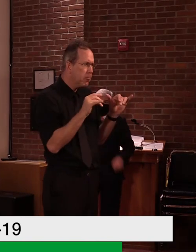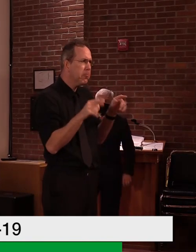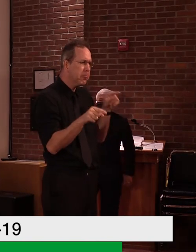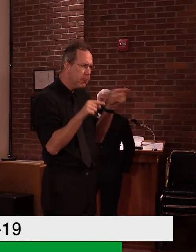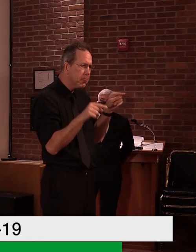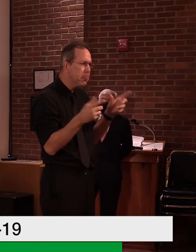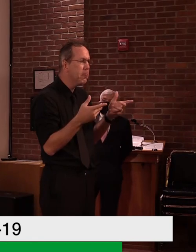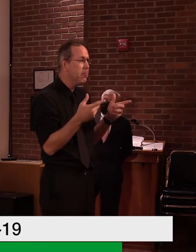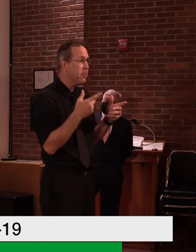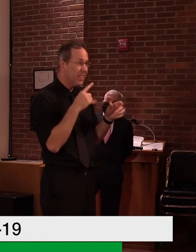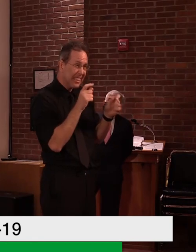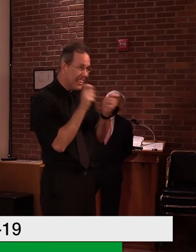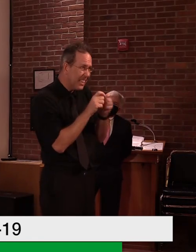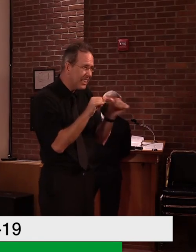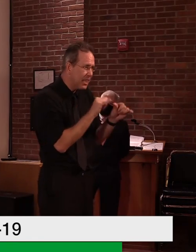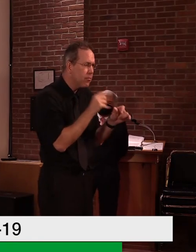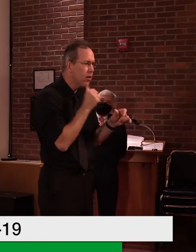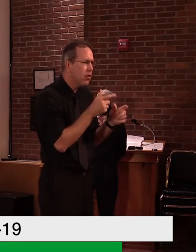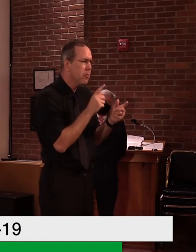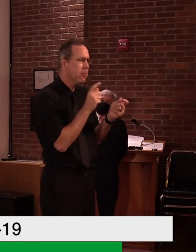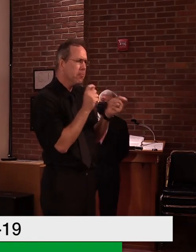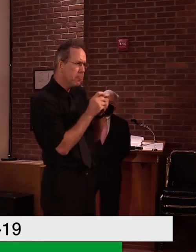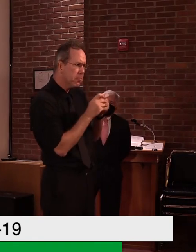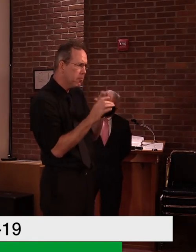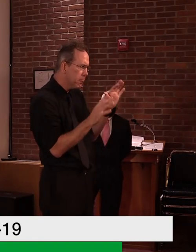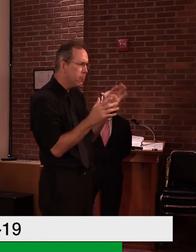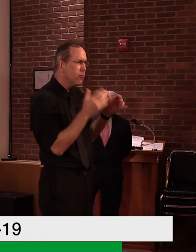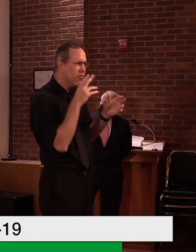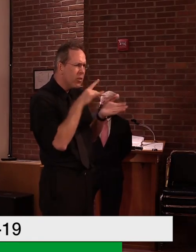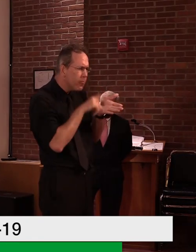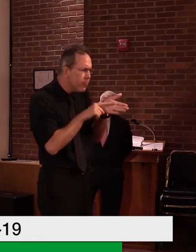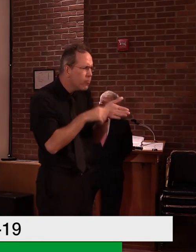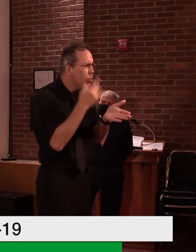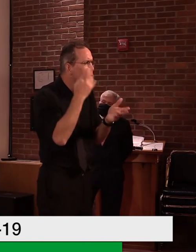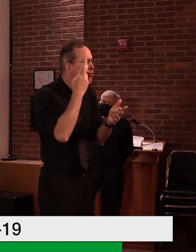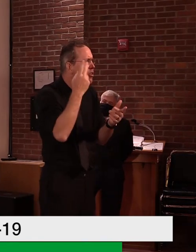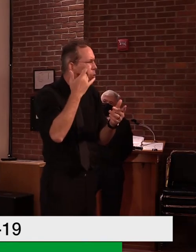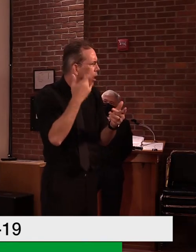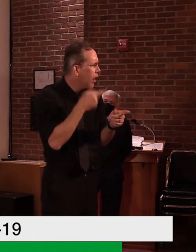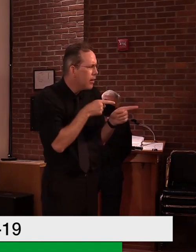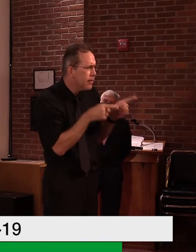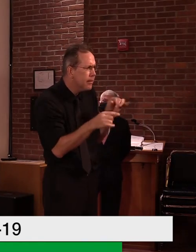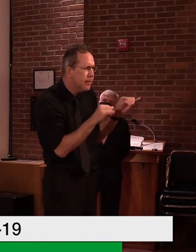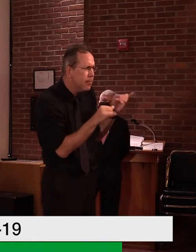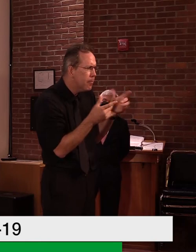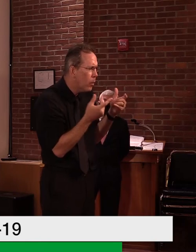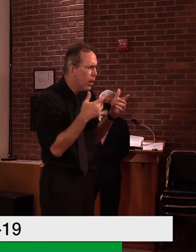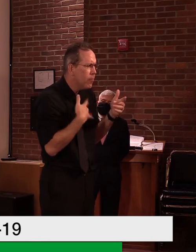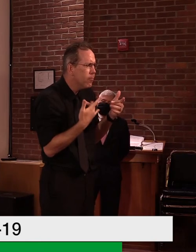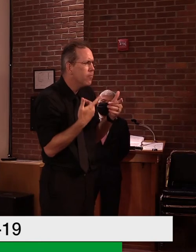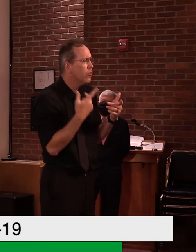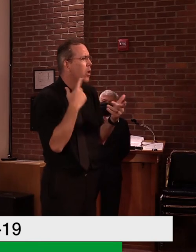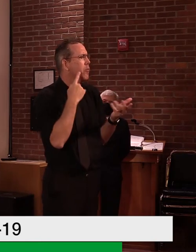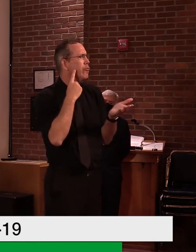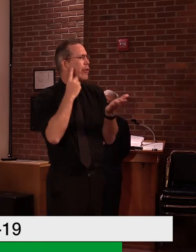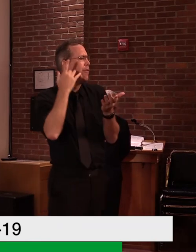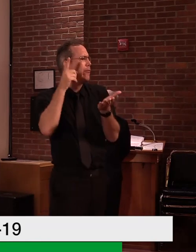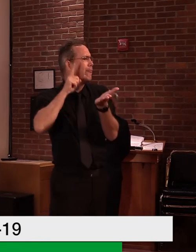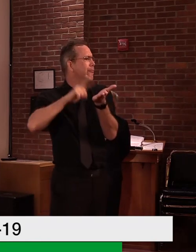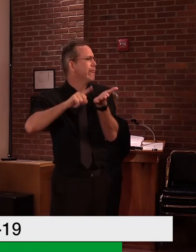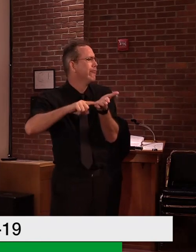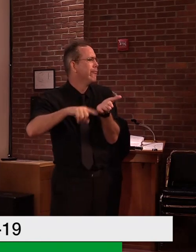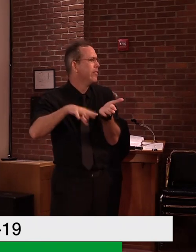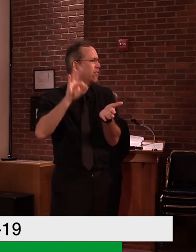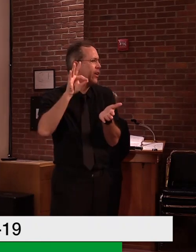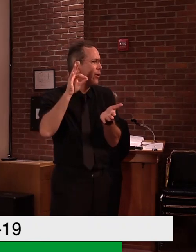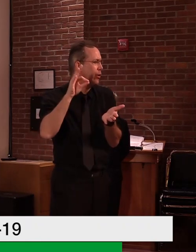you, you know, is there a smoking gun, what was it, et cetera. But we're eagerly awaiting more news. Do